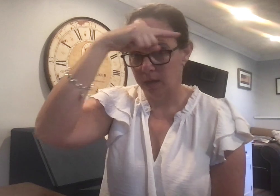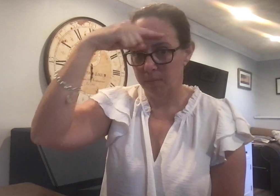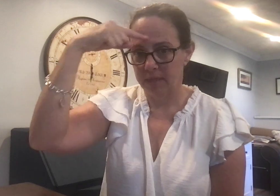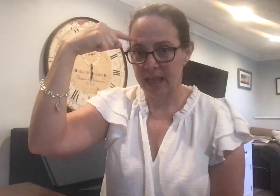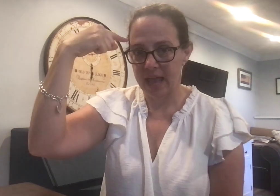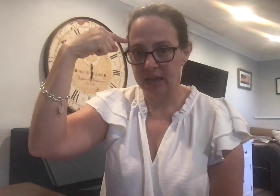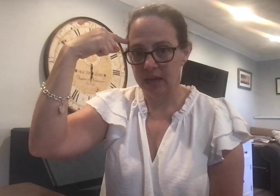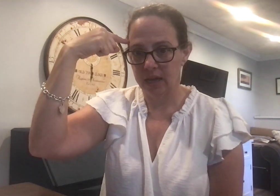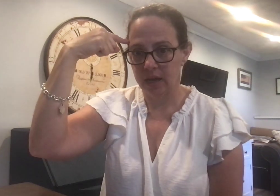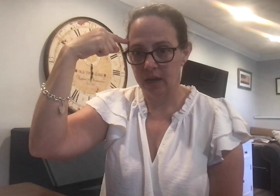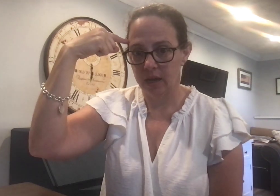Black.